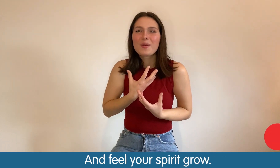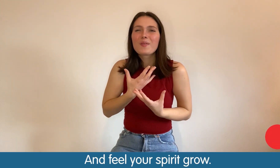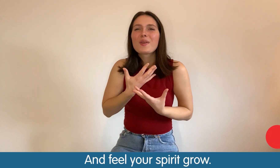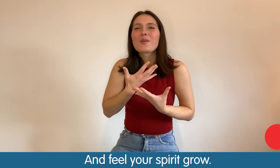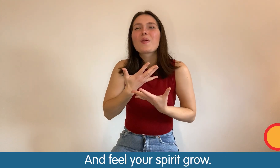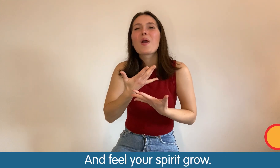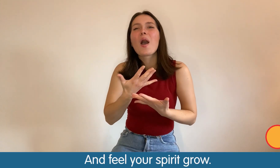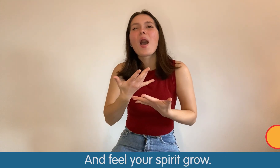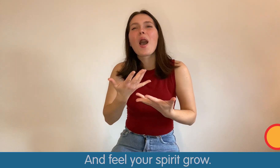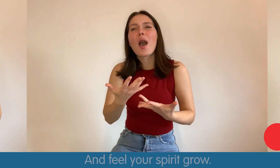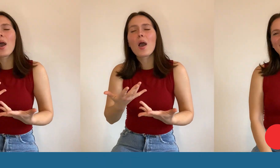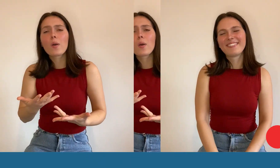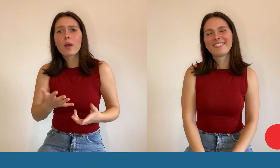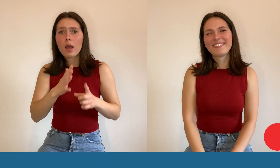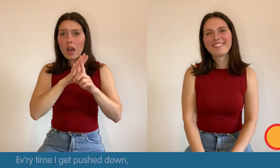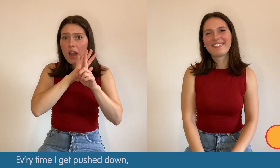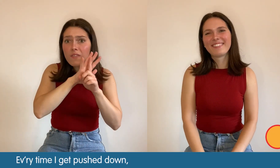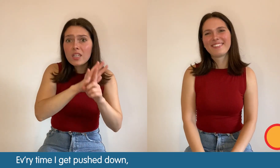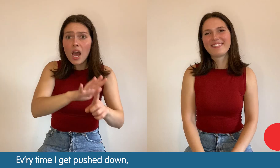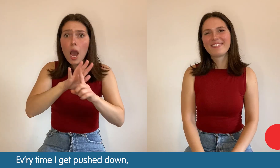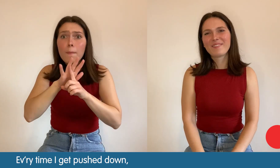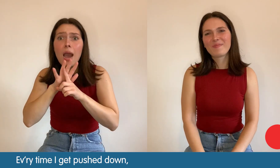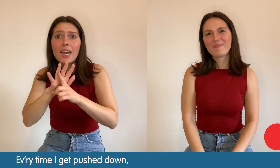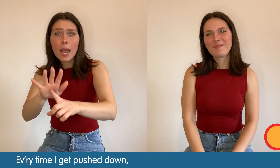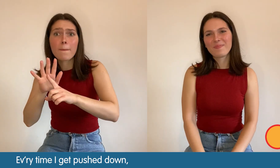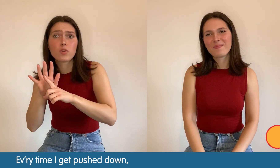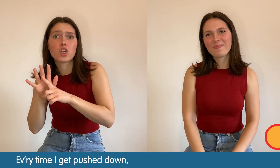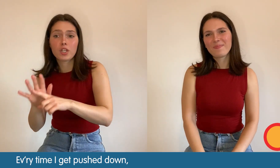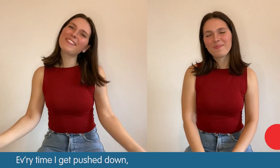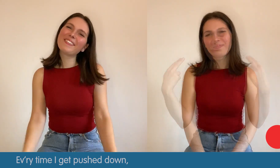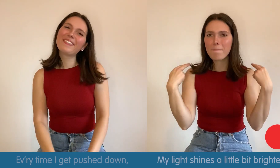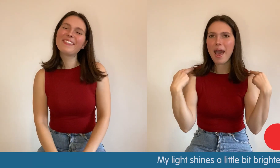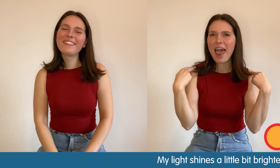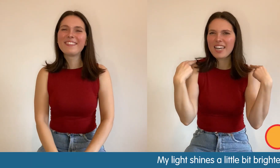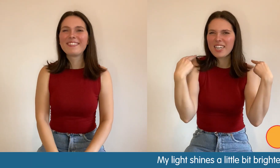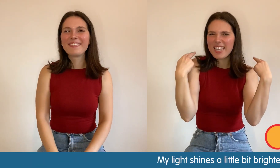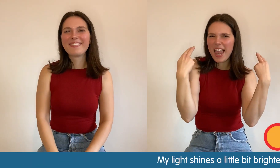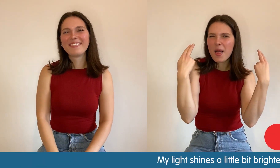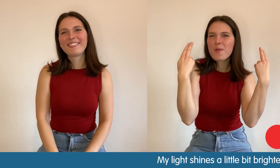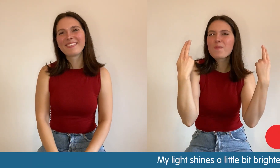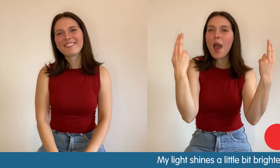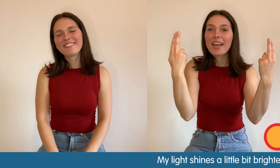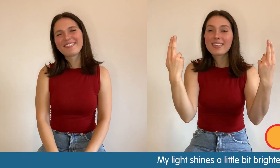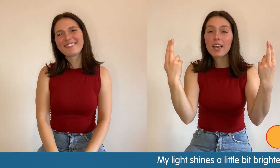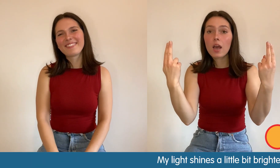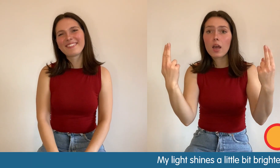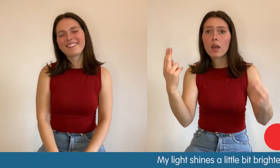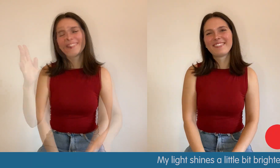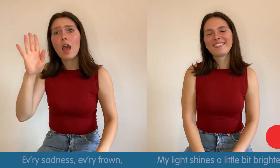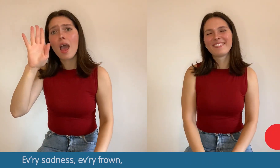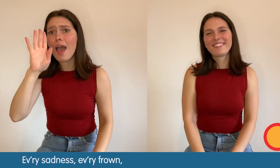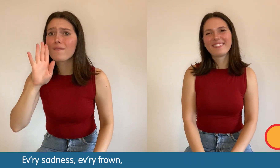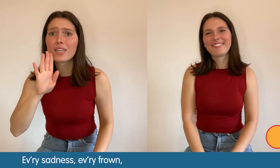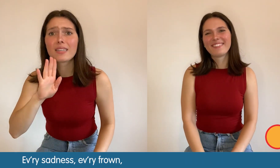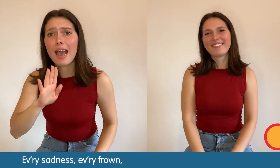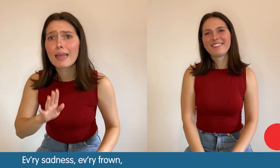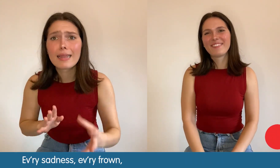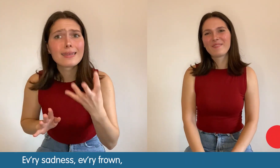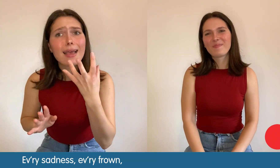spirit grow. Every time I get pushed down, my light shines a little bit brighter. Every sadness,